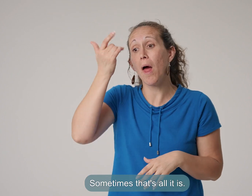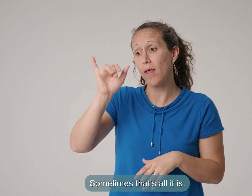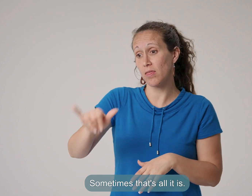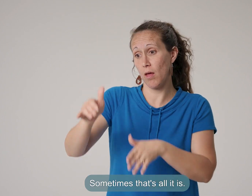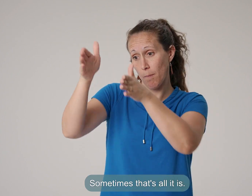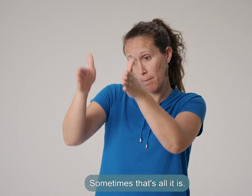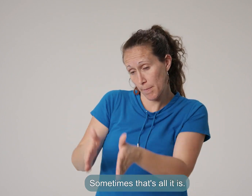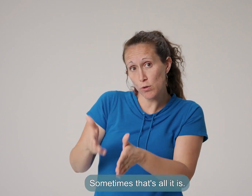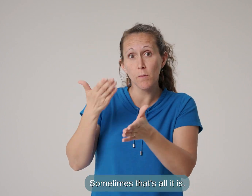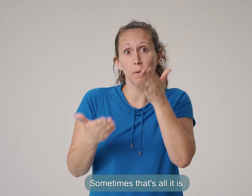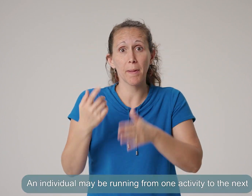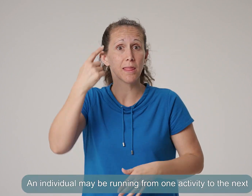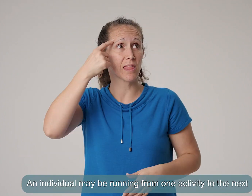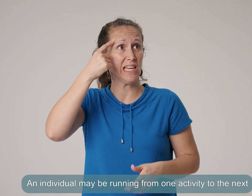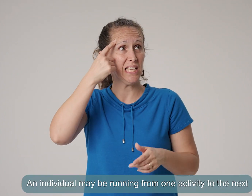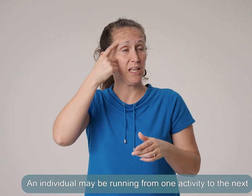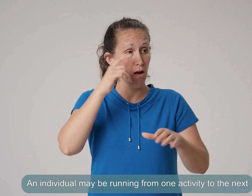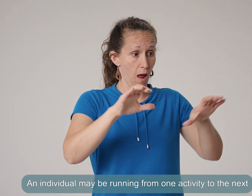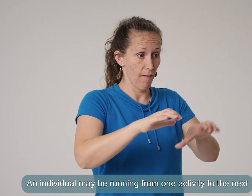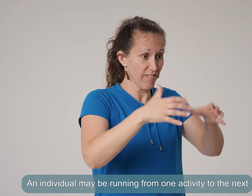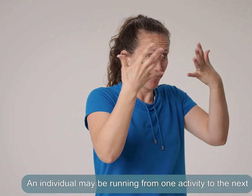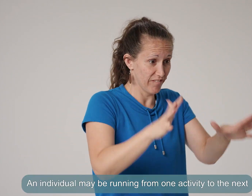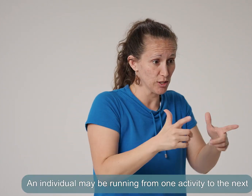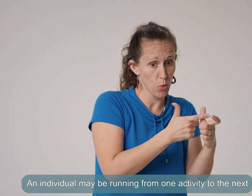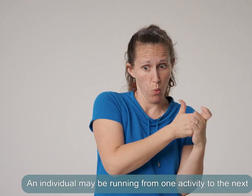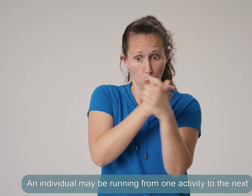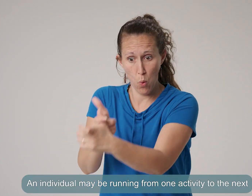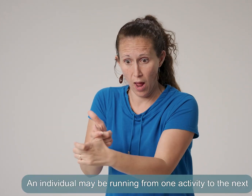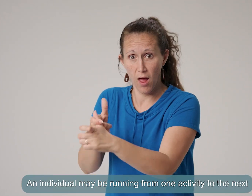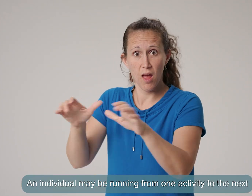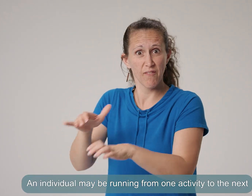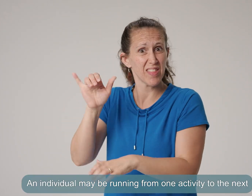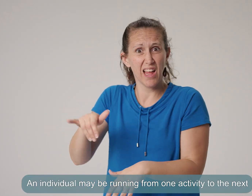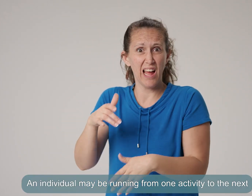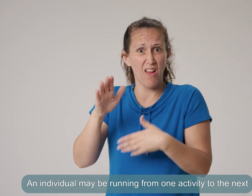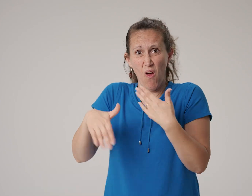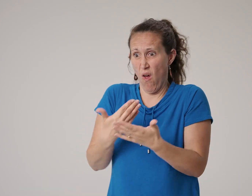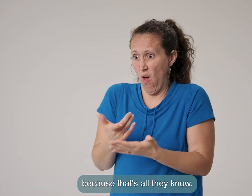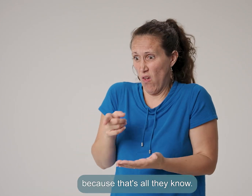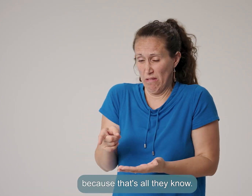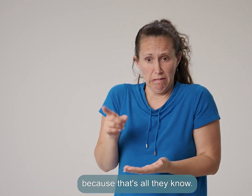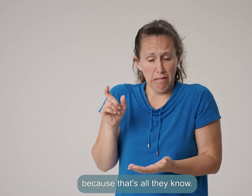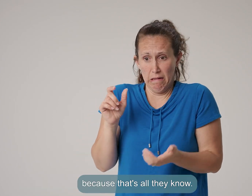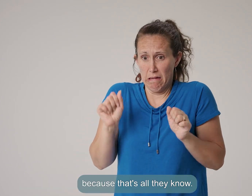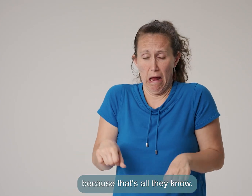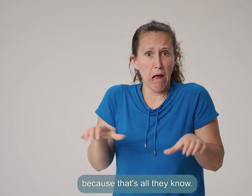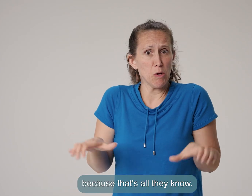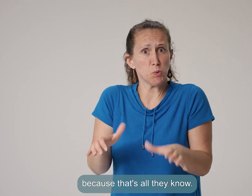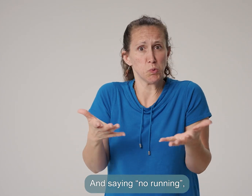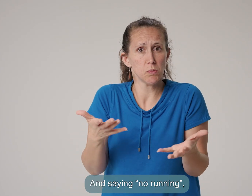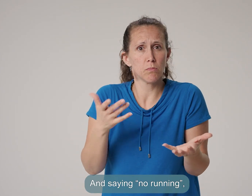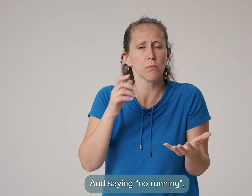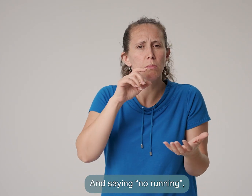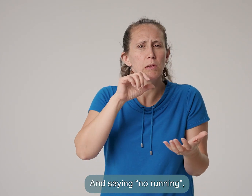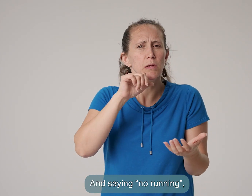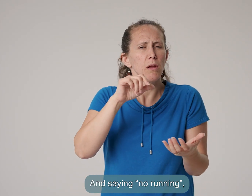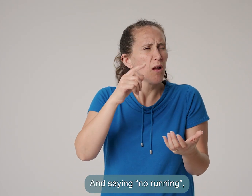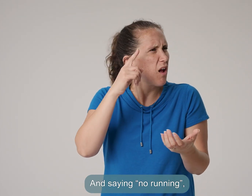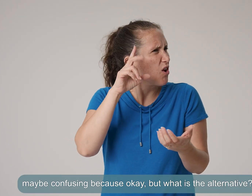Sometimes that's all it is. An individual may be running from one activity to the next because that's all they know, and saying no running may